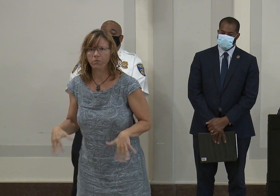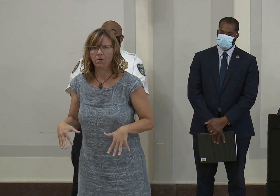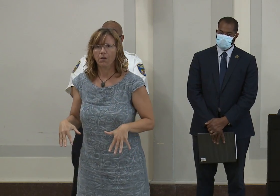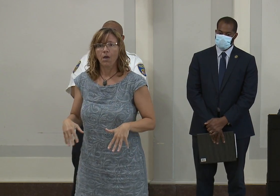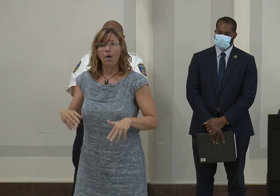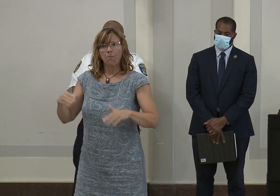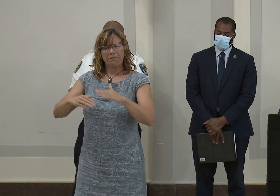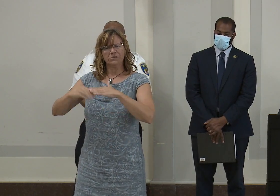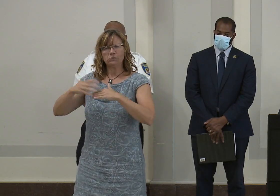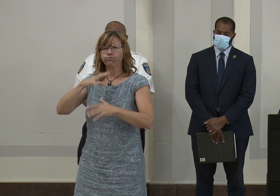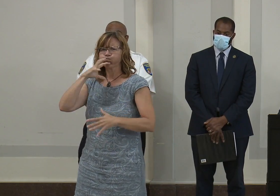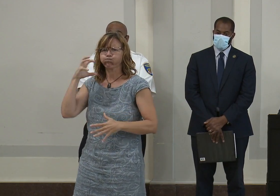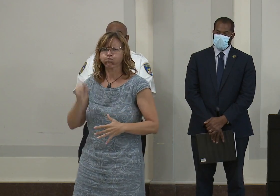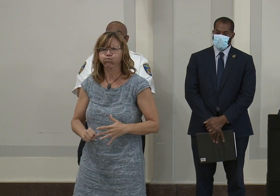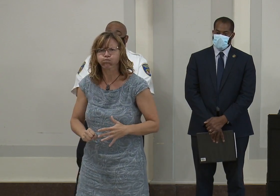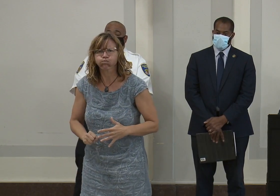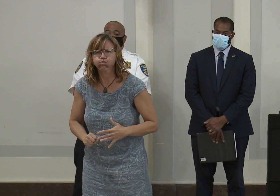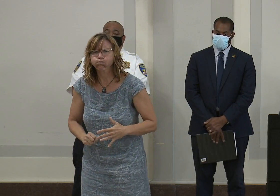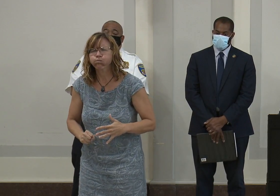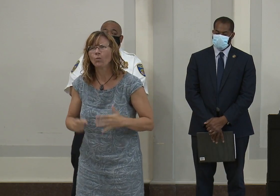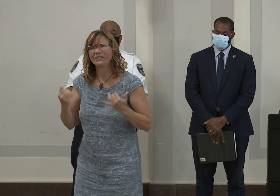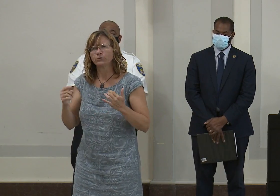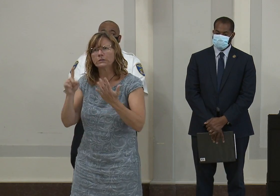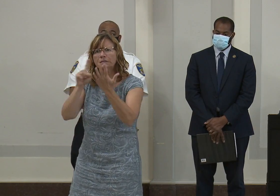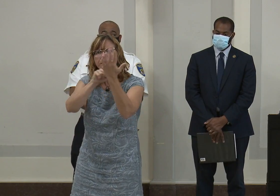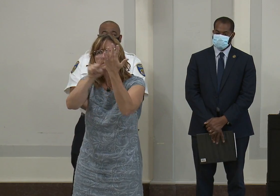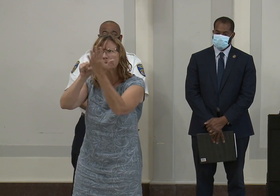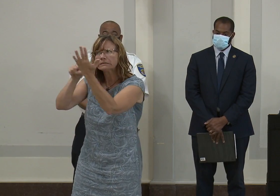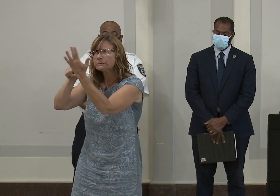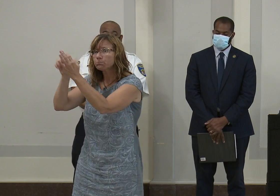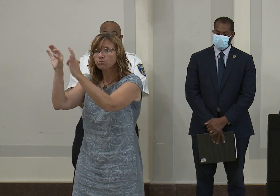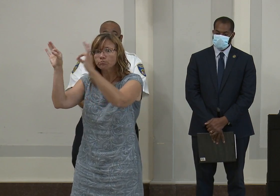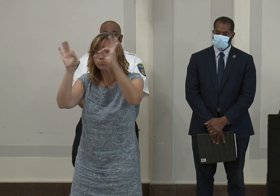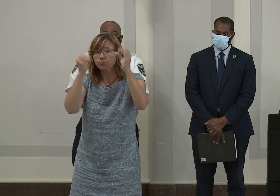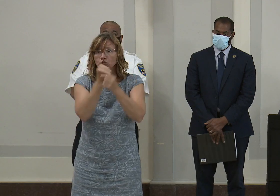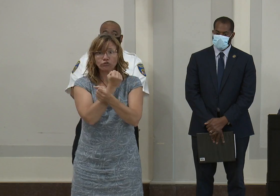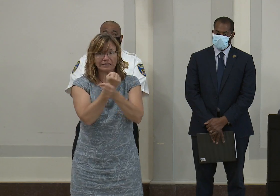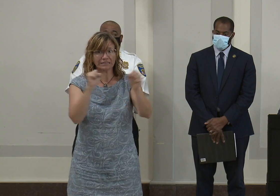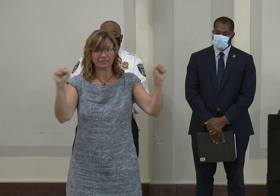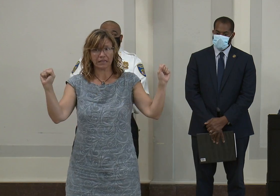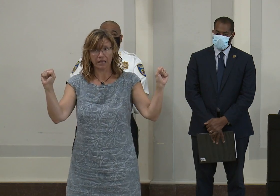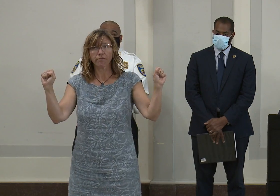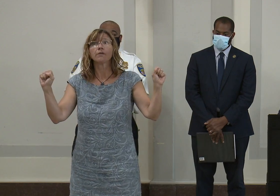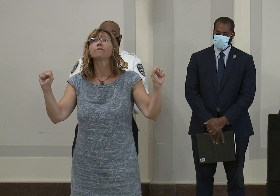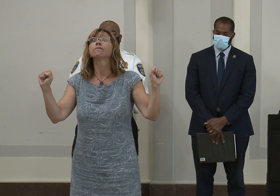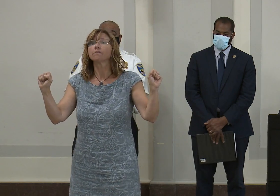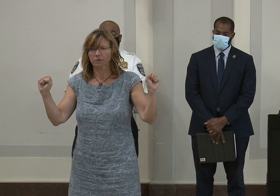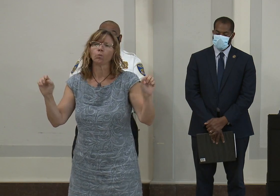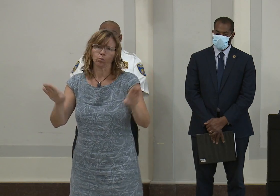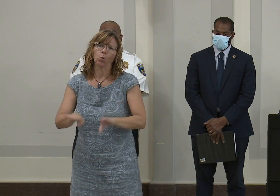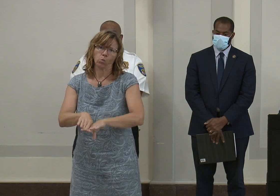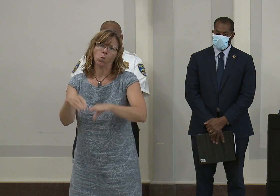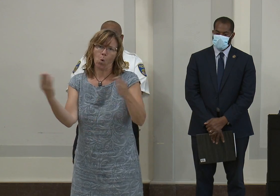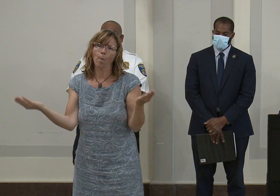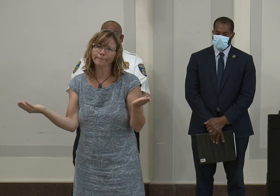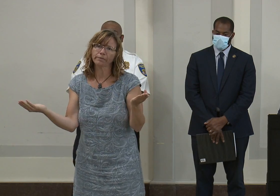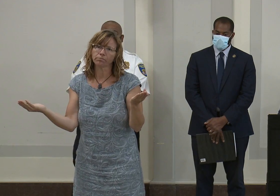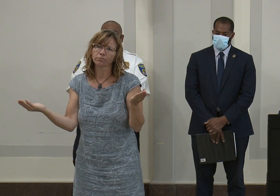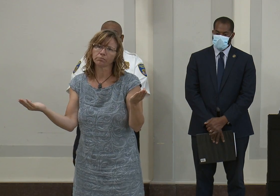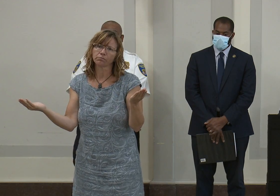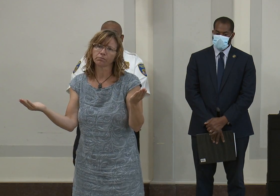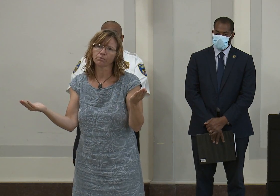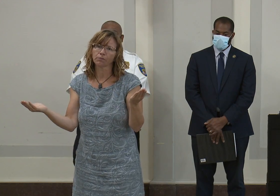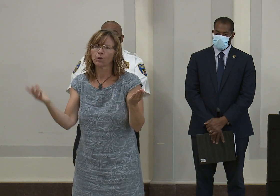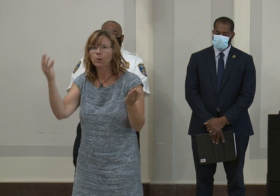safe. We are going to open up the buildings. We're going to continue to have open meetings as we have, but we're going to do that in the most safe and responsible way